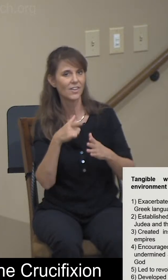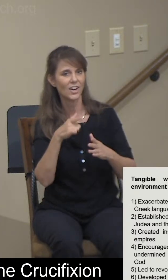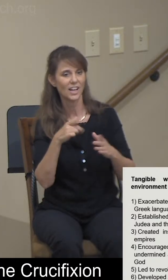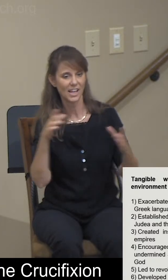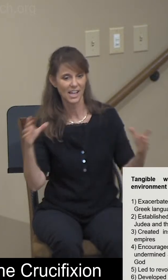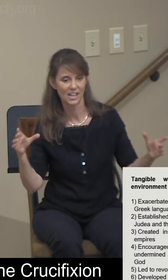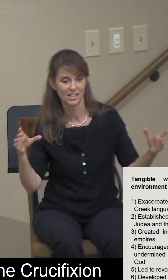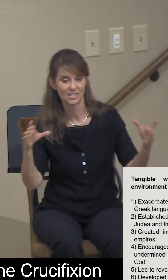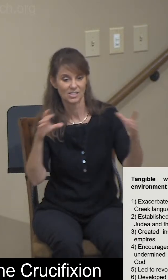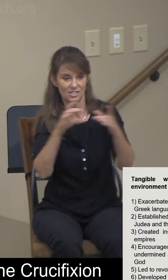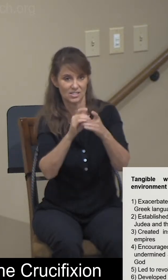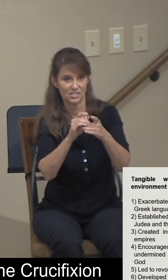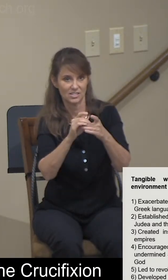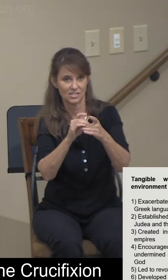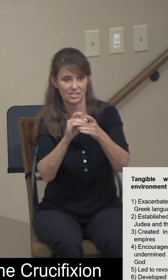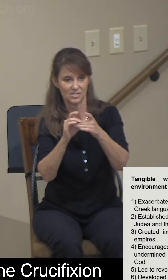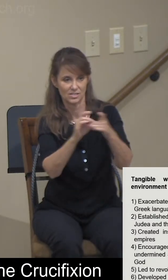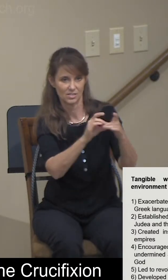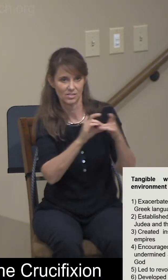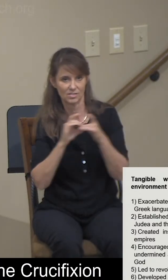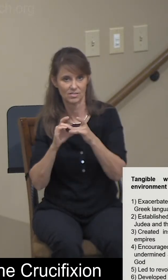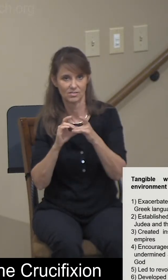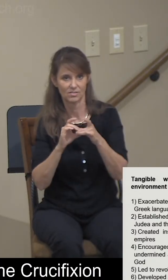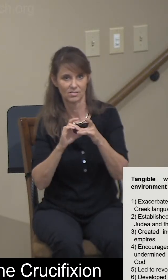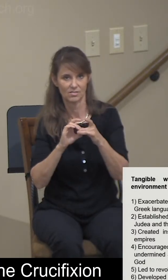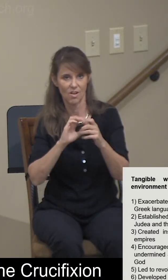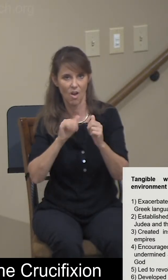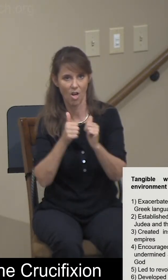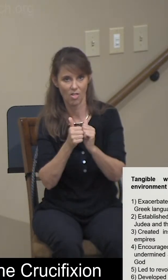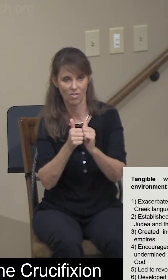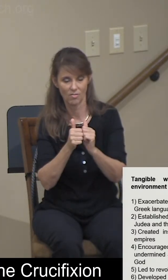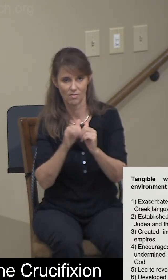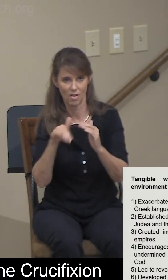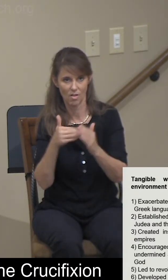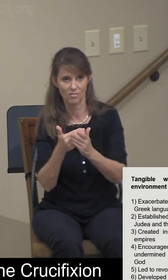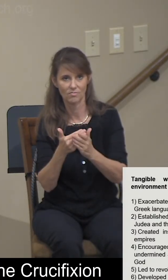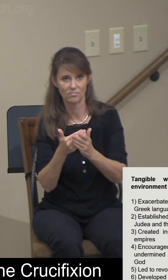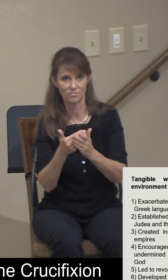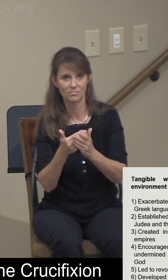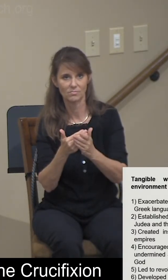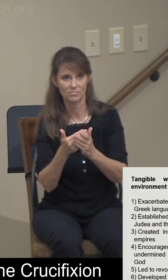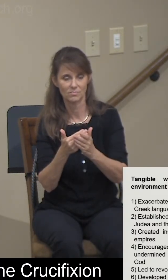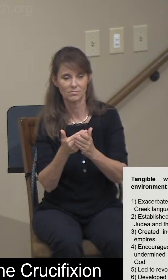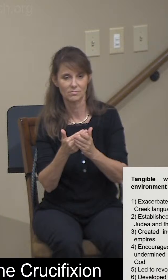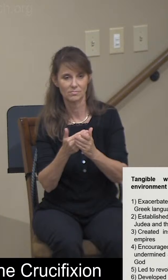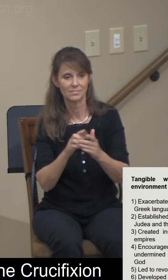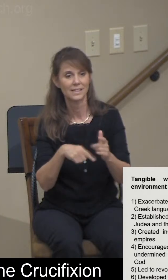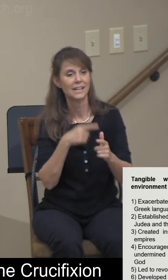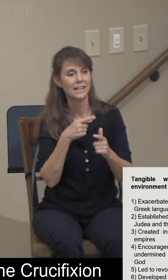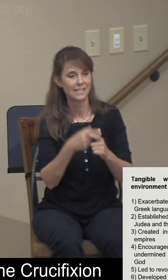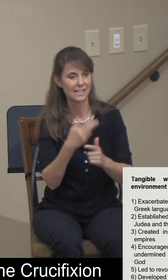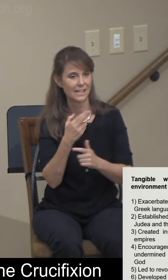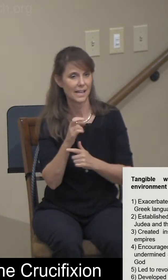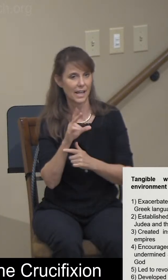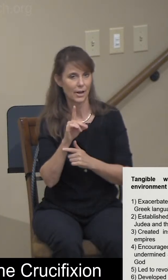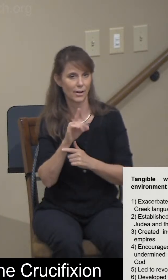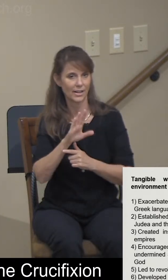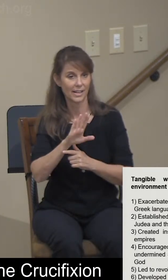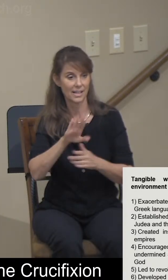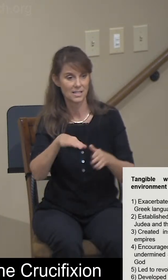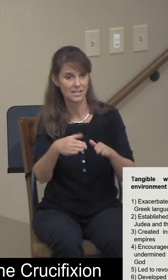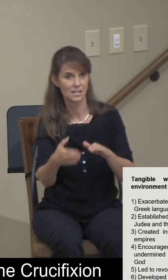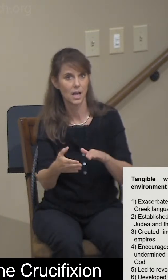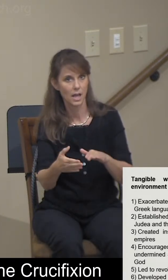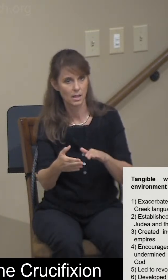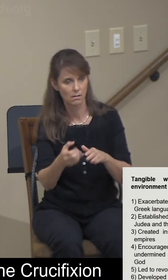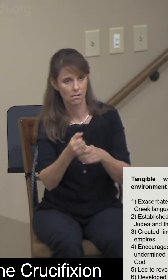least temporarily unify that. And then, of course, his death creates just a whole new set